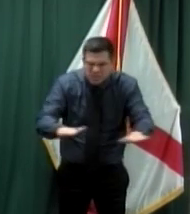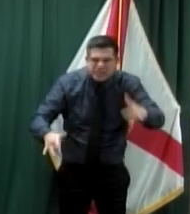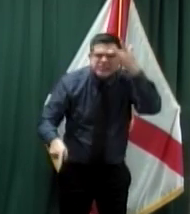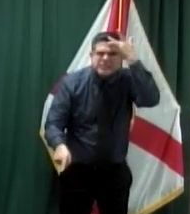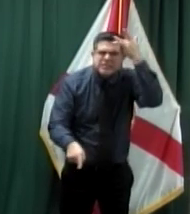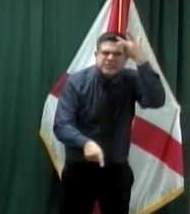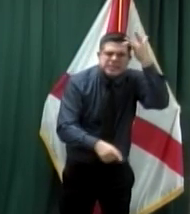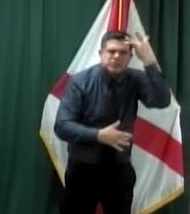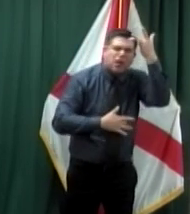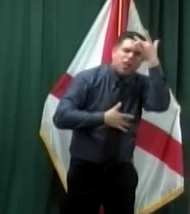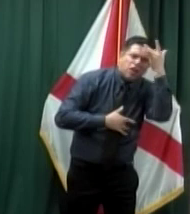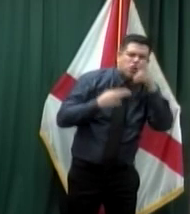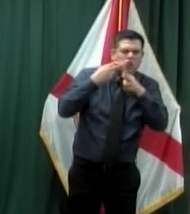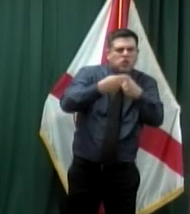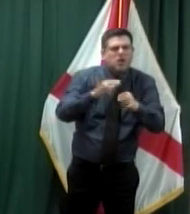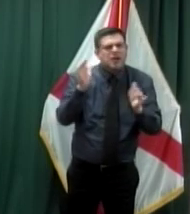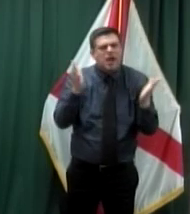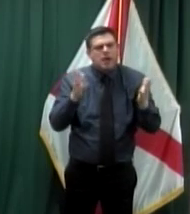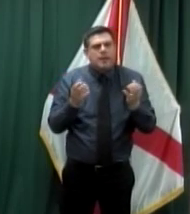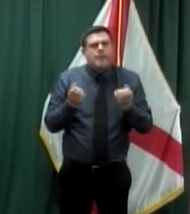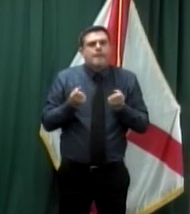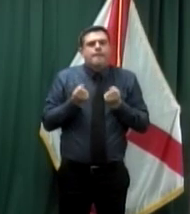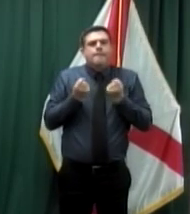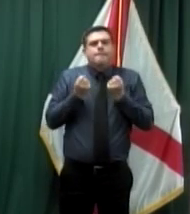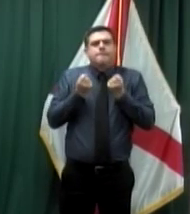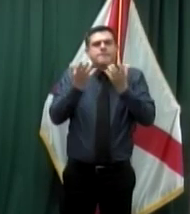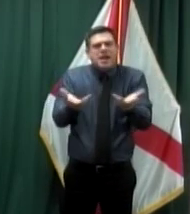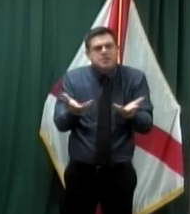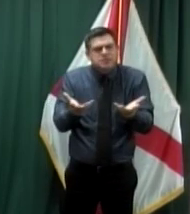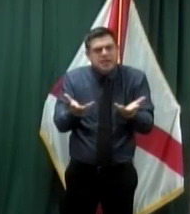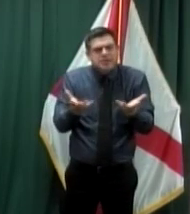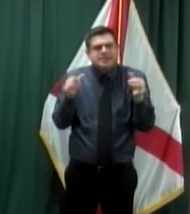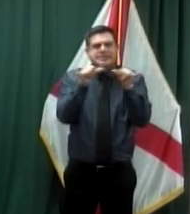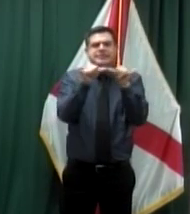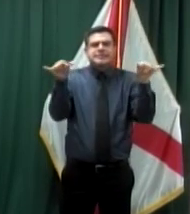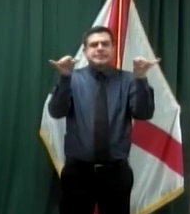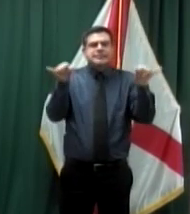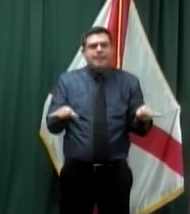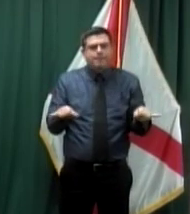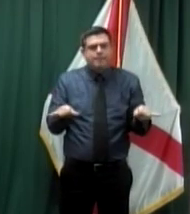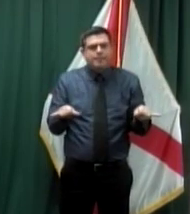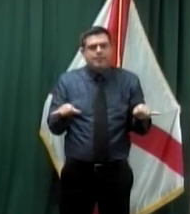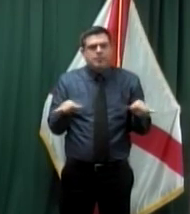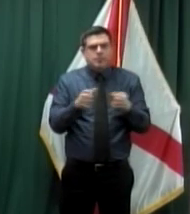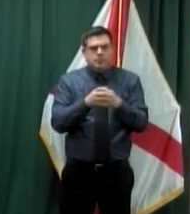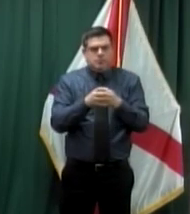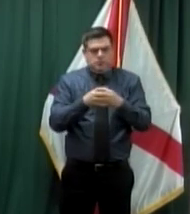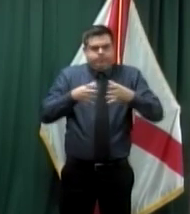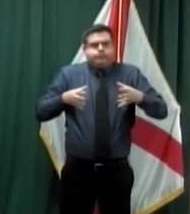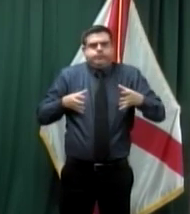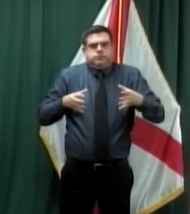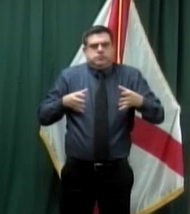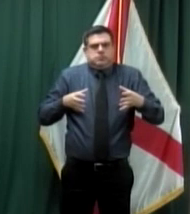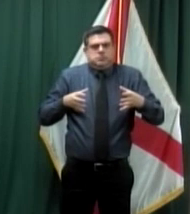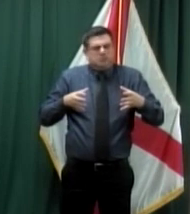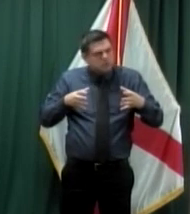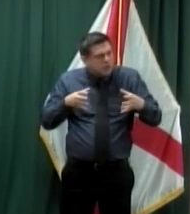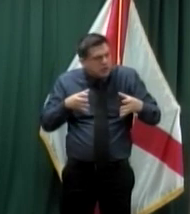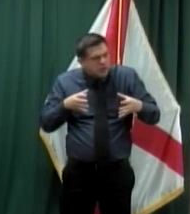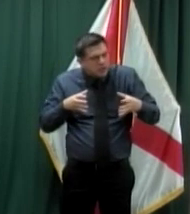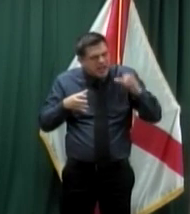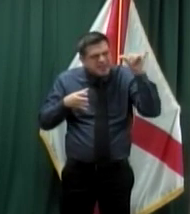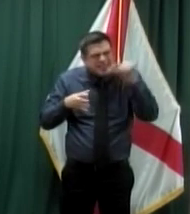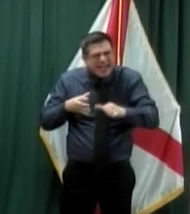States. To date, we in Florida have seen evidence of 2 cases in a Miami area, South Florida. due to